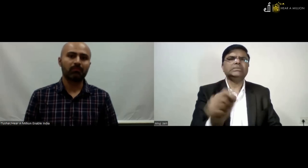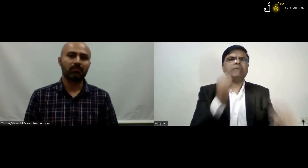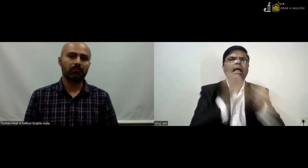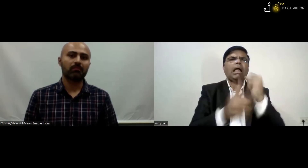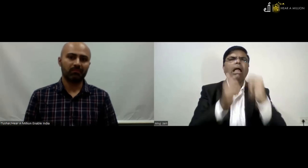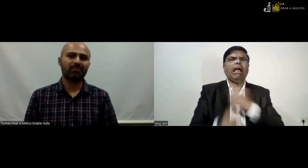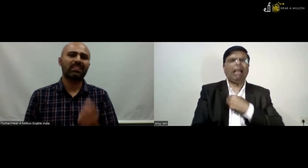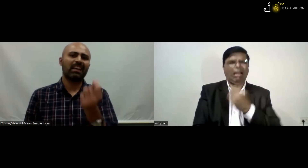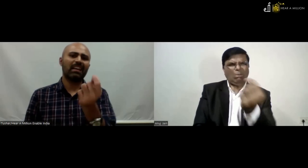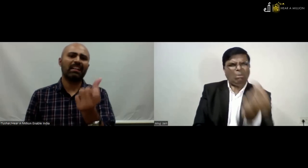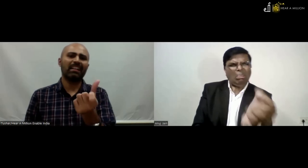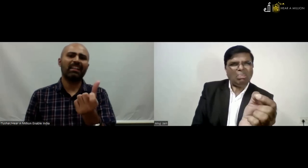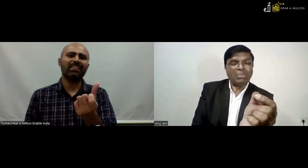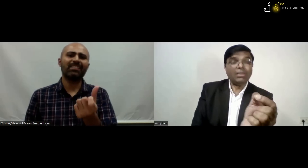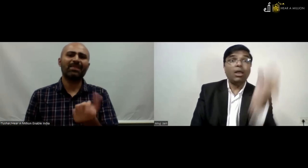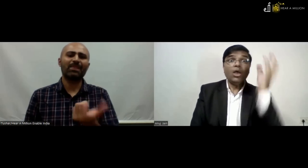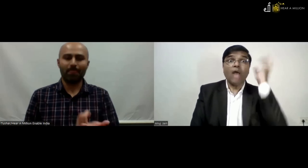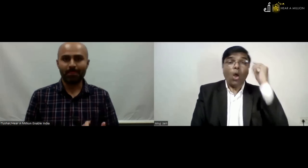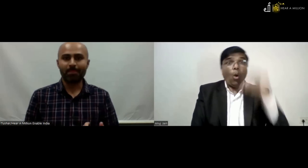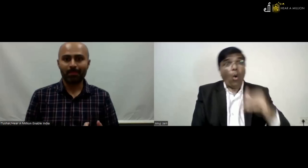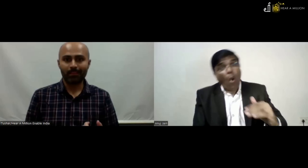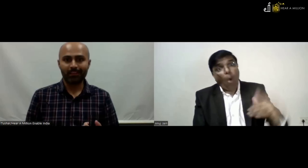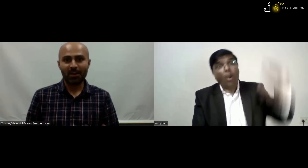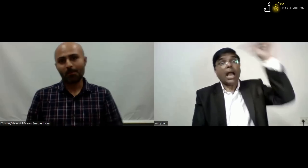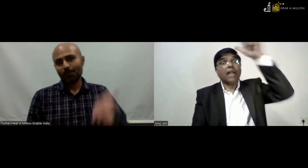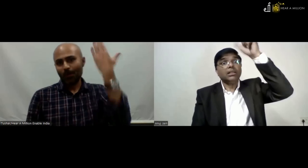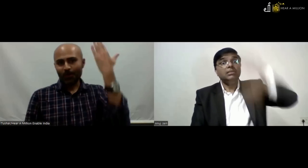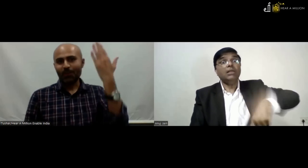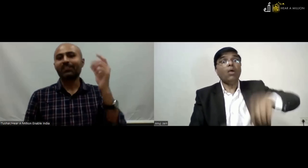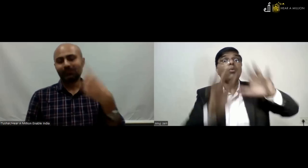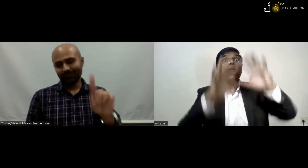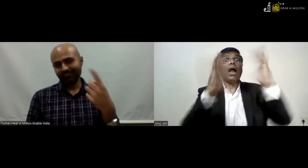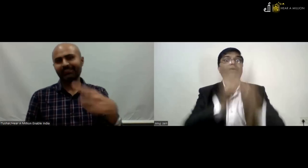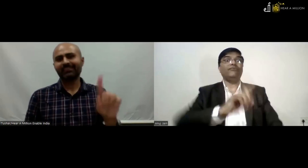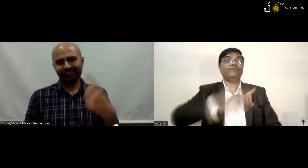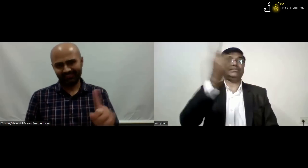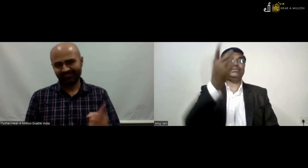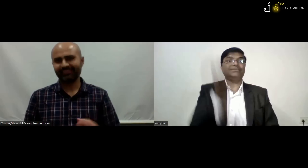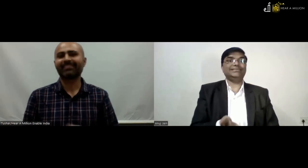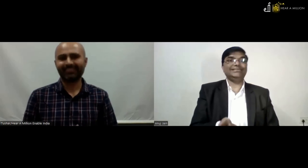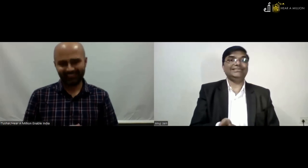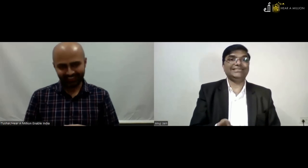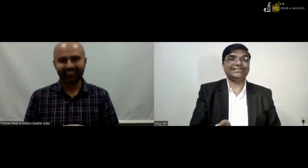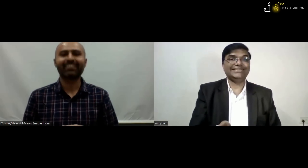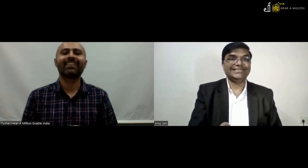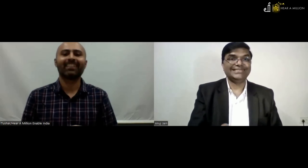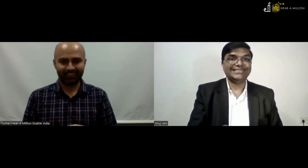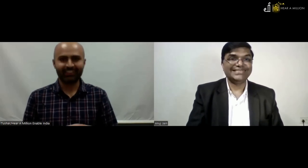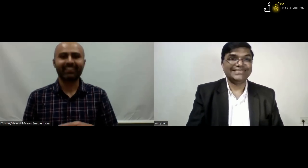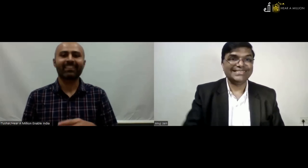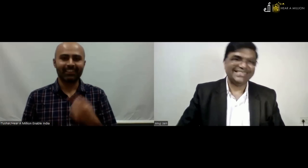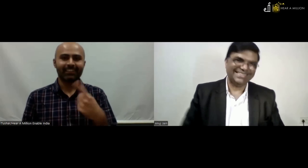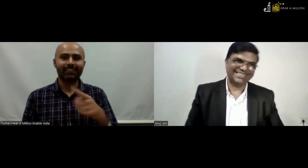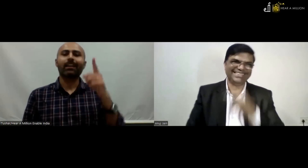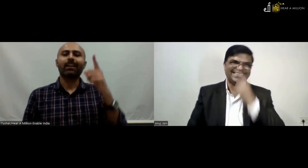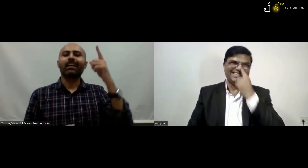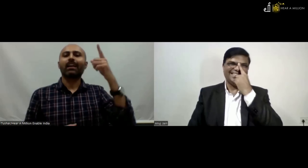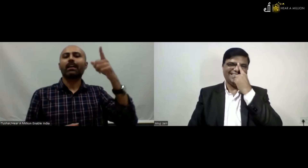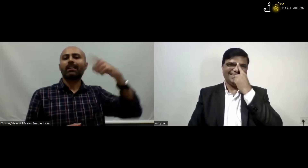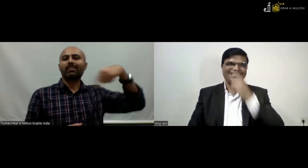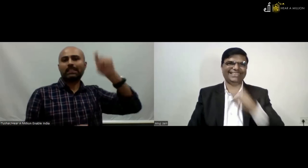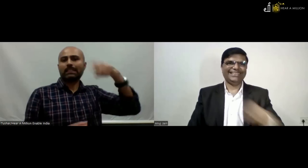say, hearing people are the ones who are primarily making so many accidents all over the world.